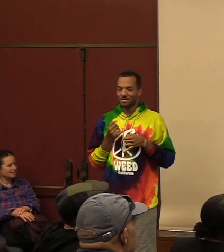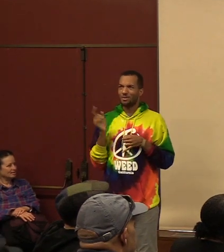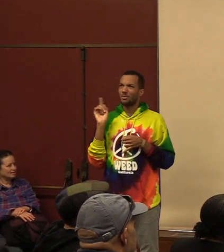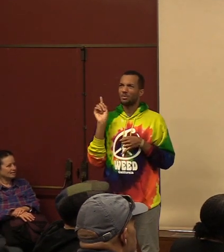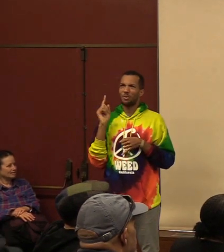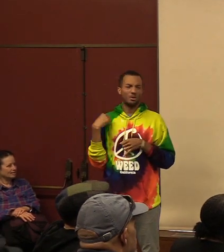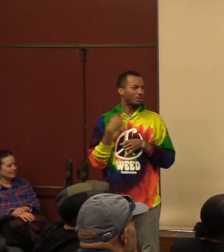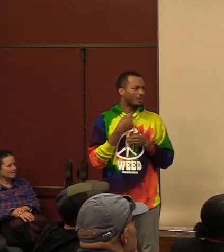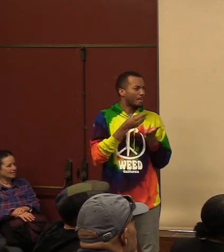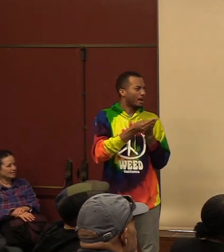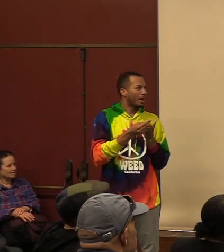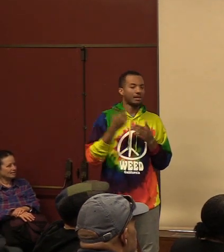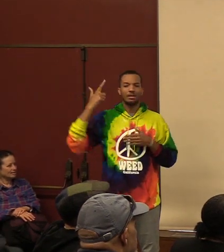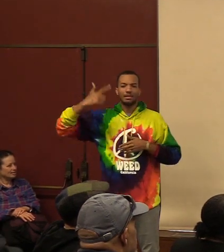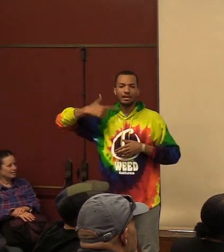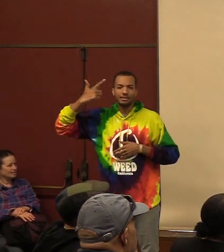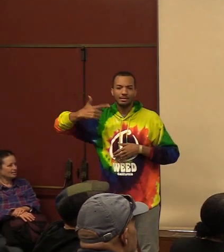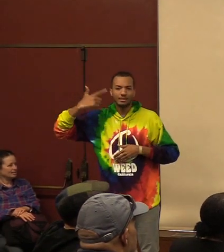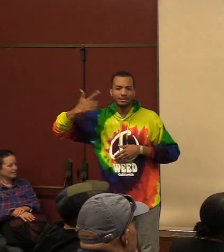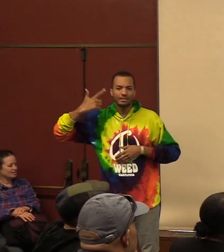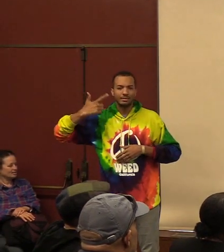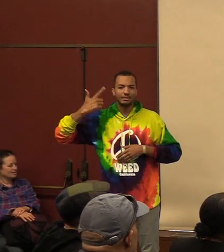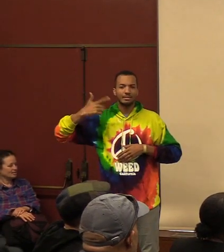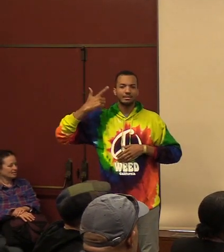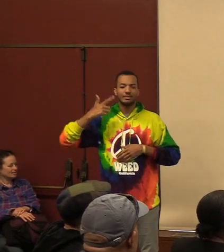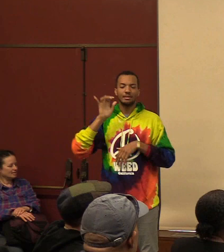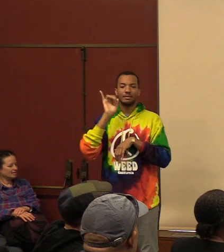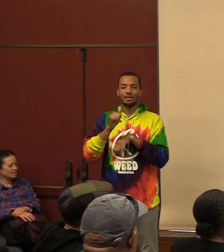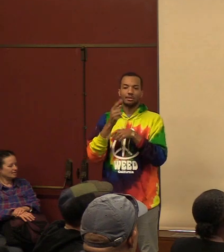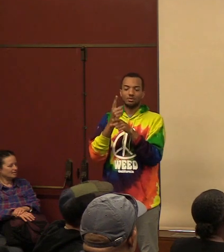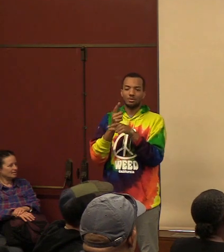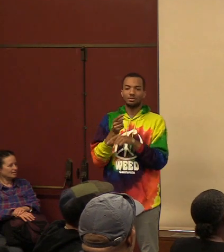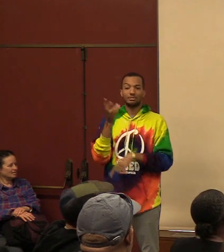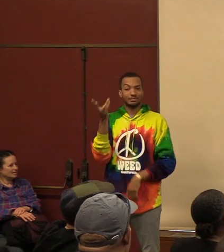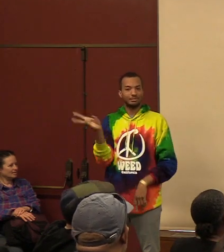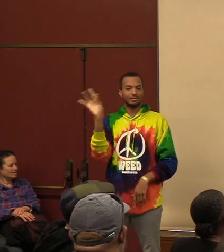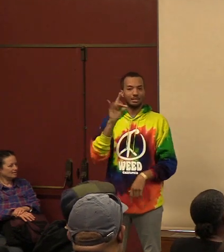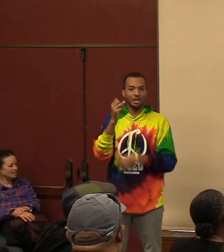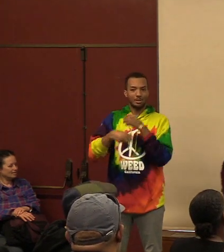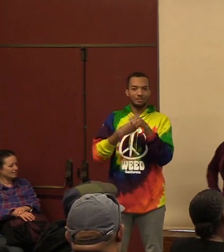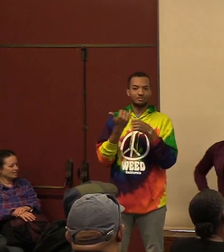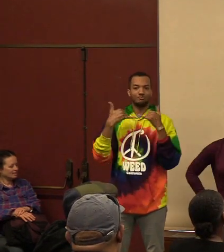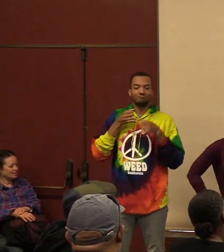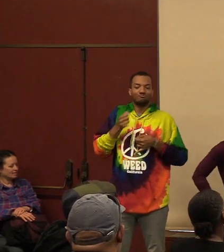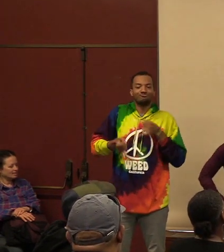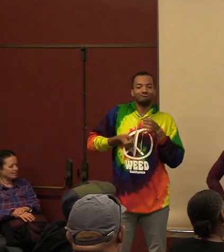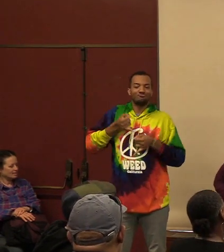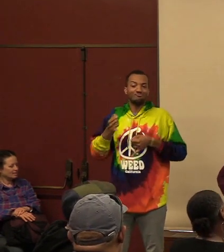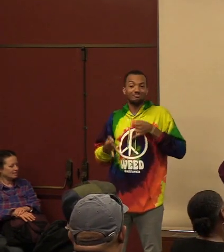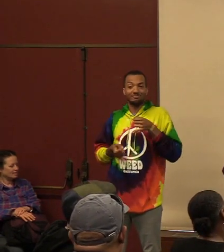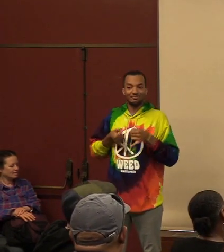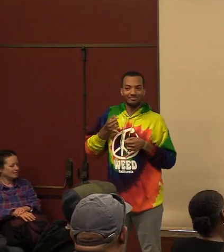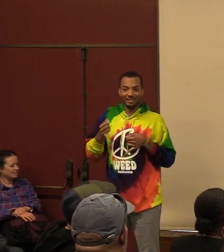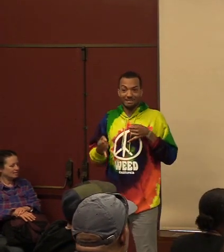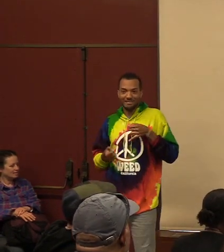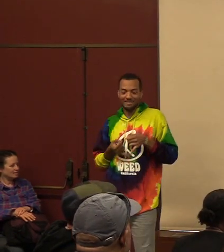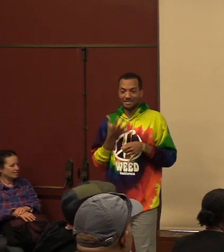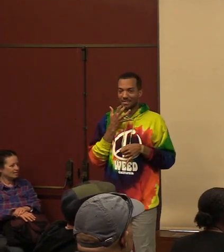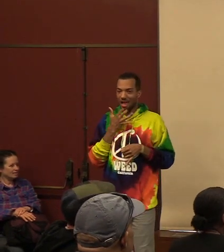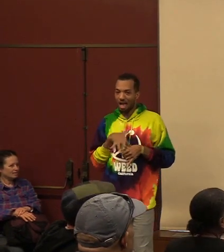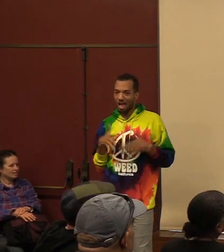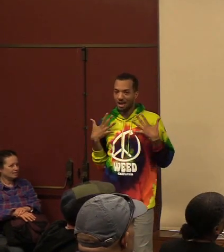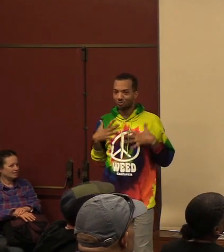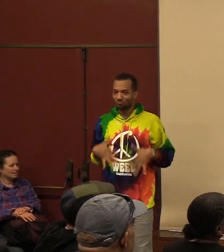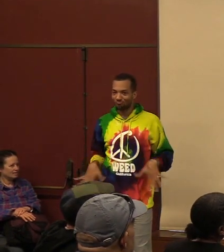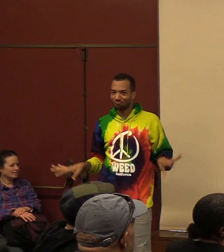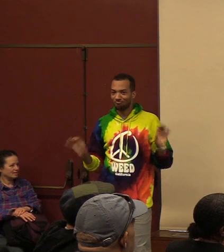London. Oh yes, that's right, 68 years old. I can still wear my high heel shoes with my little hot outfit,